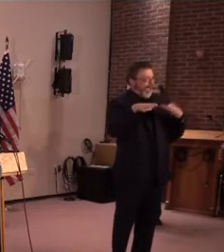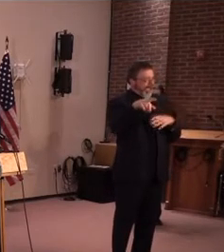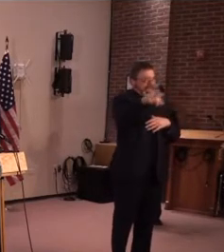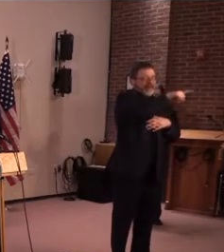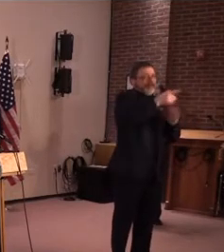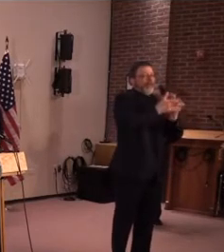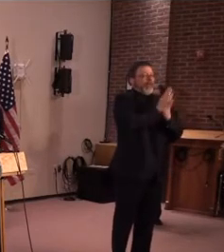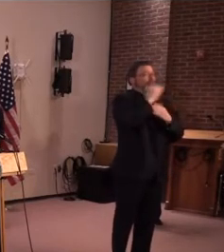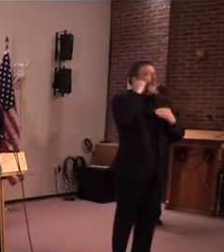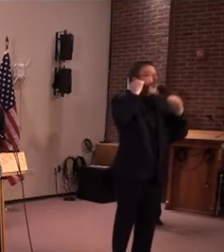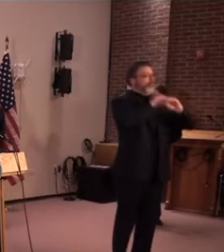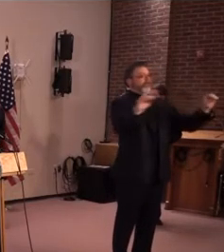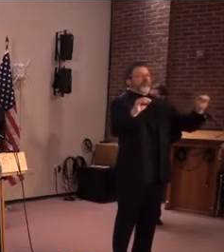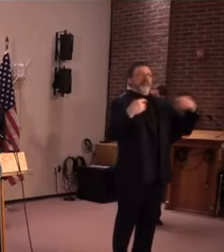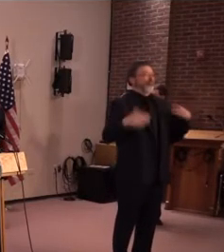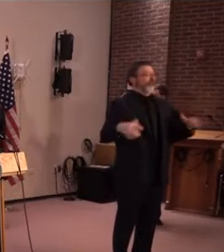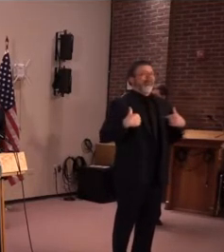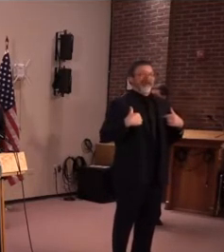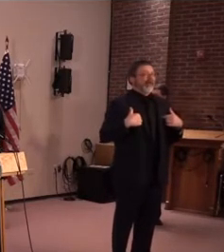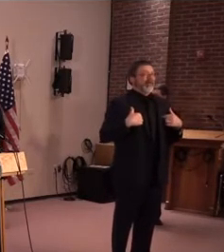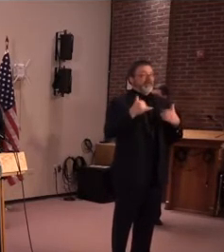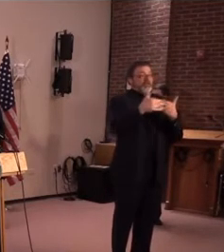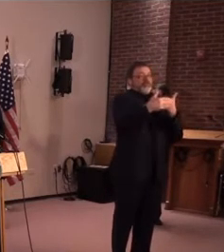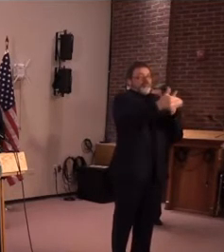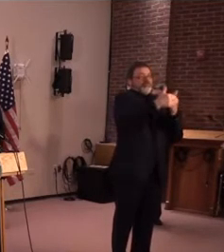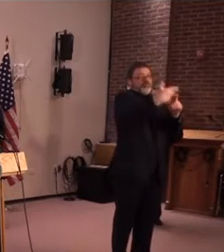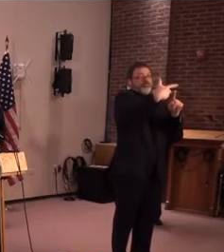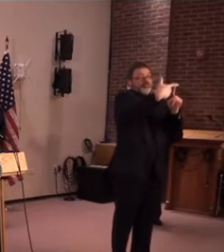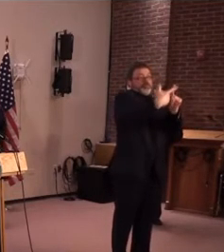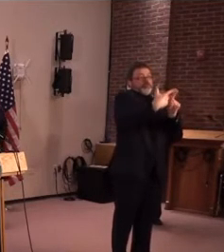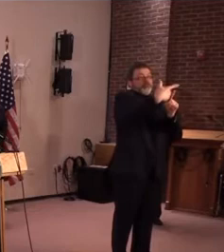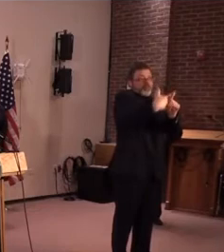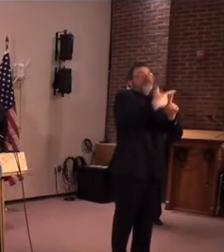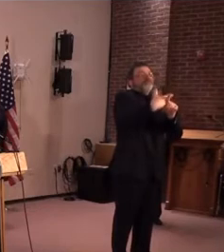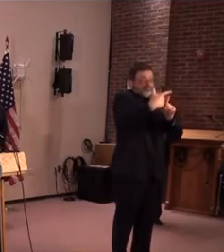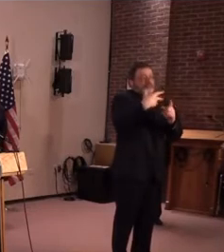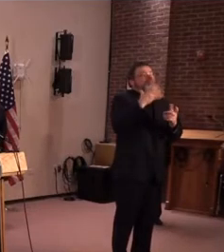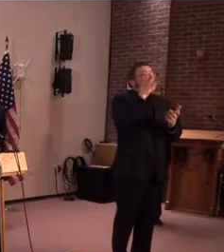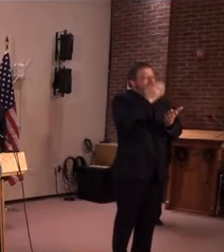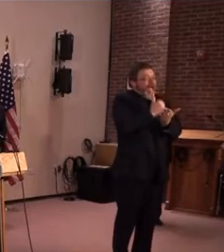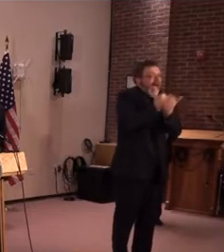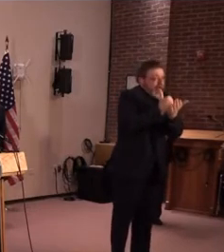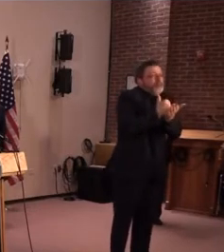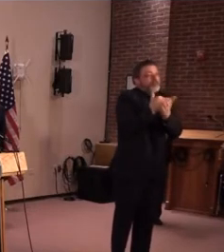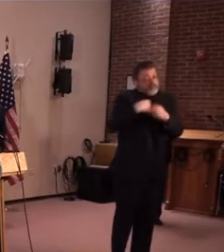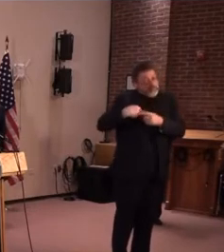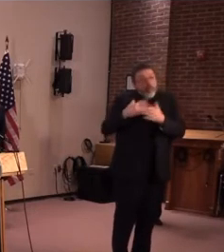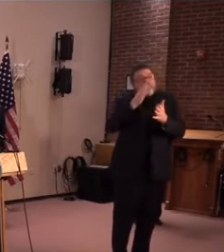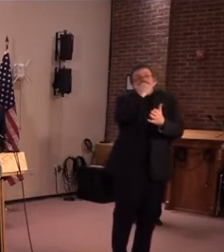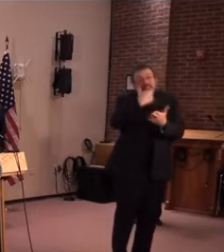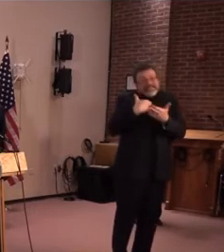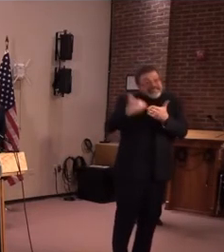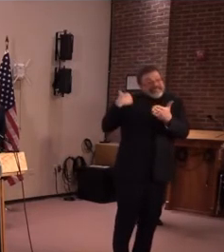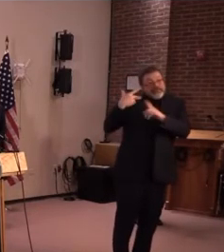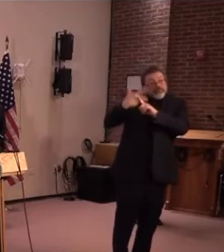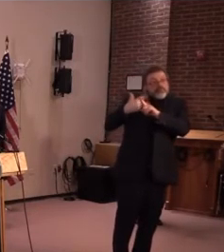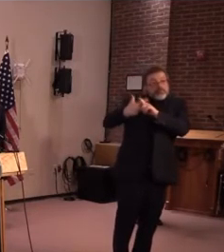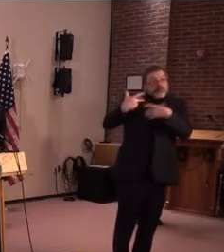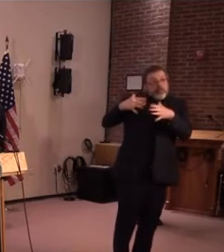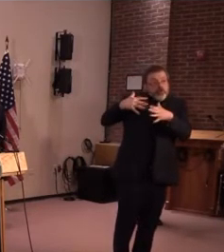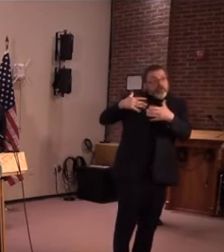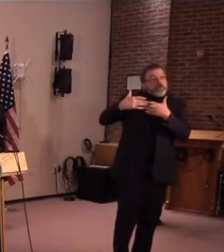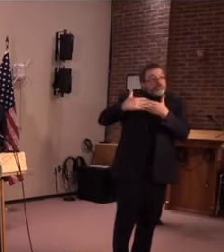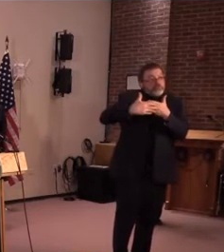of emergency rental assistance and rental arrearage payments to property owners whose tenants are struggling to make rental